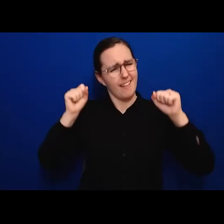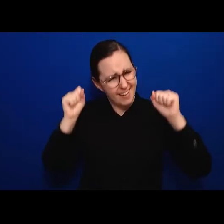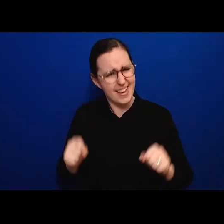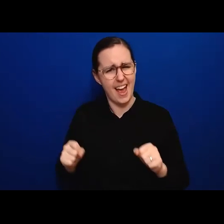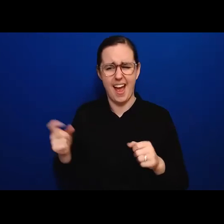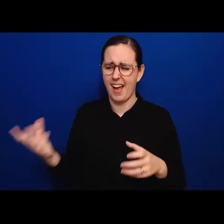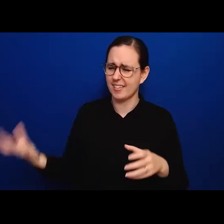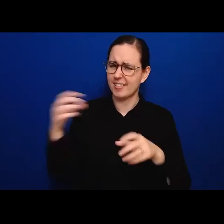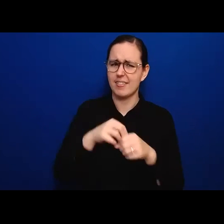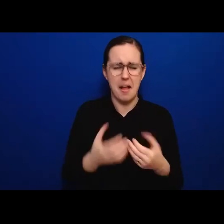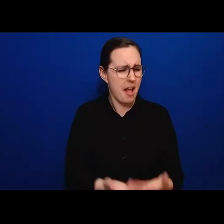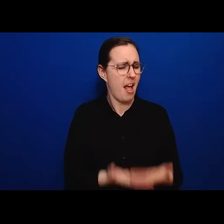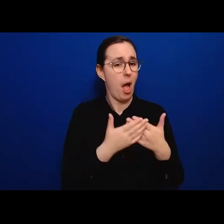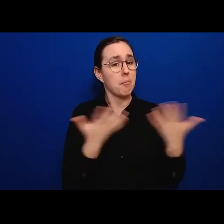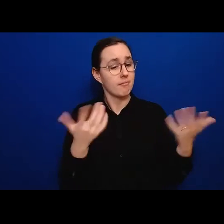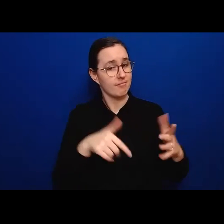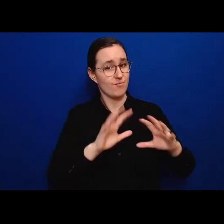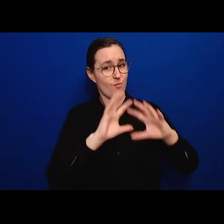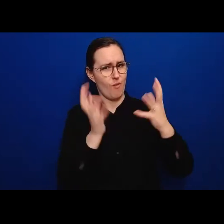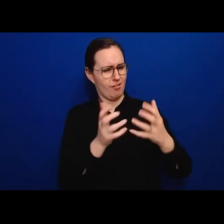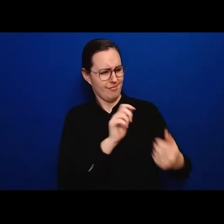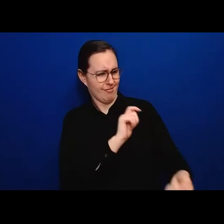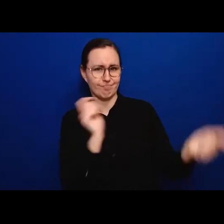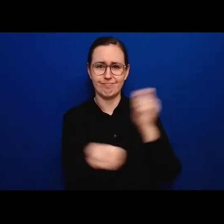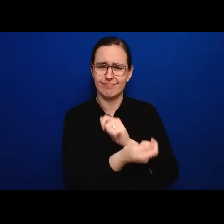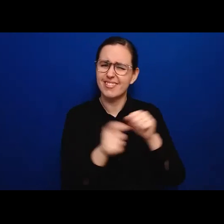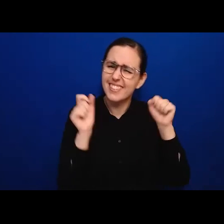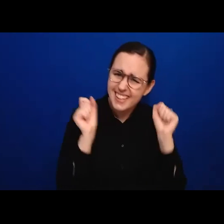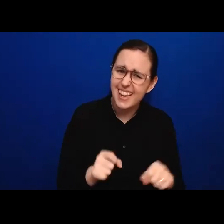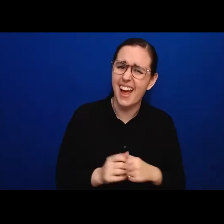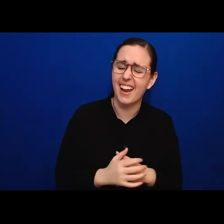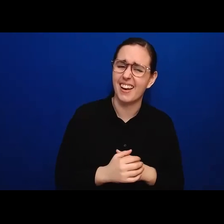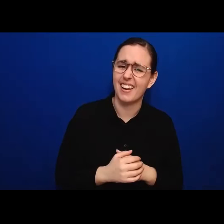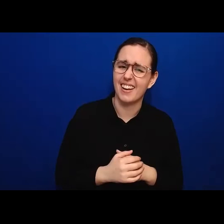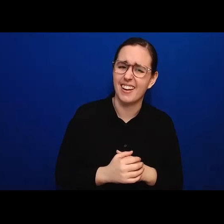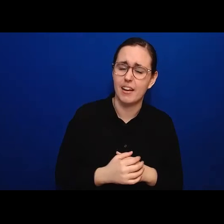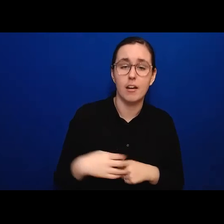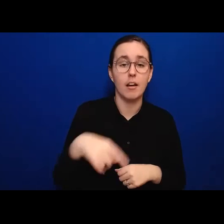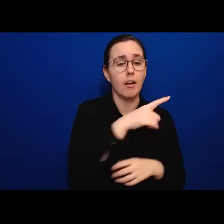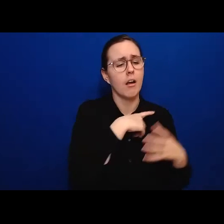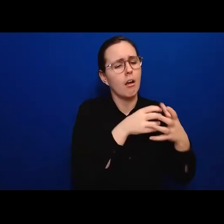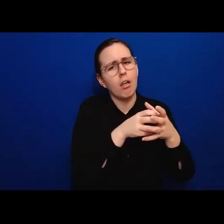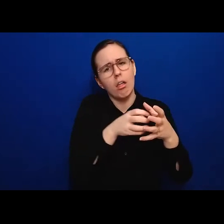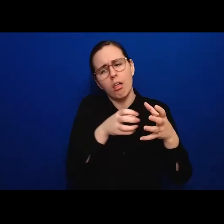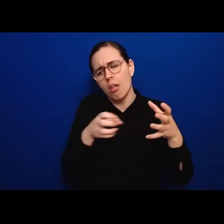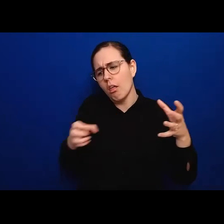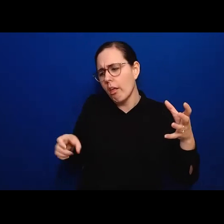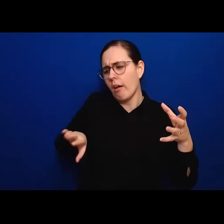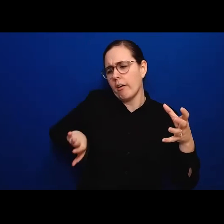can work hand in hand with the rest of the people to obtain the full rights for people